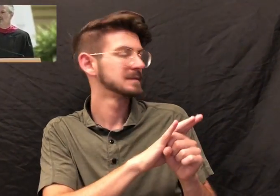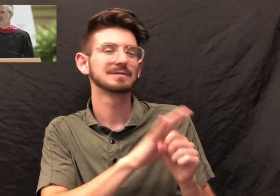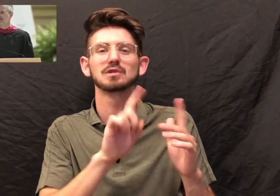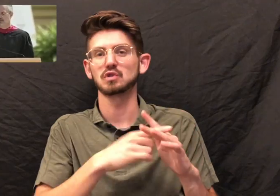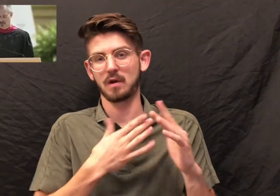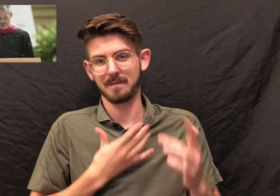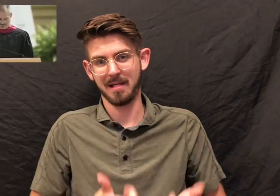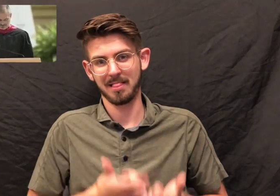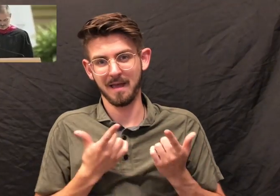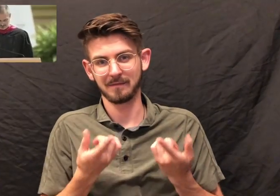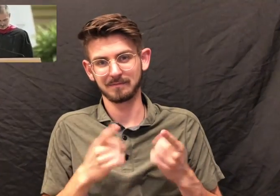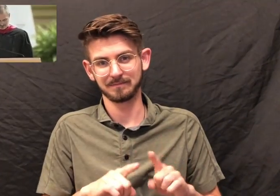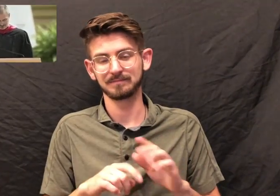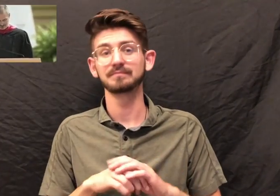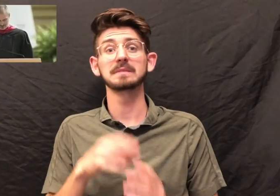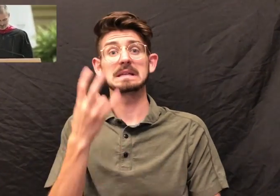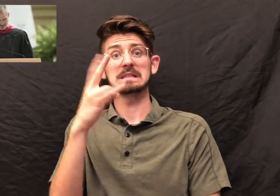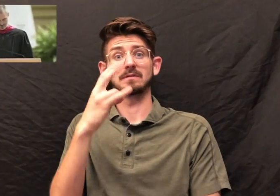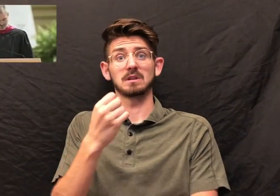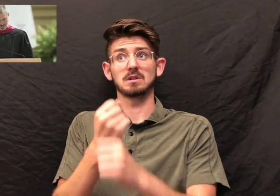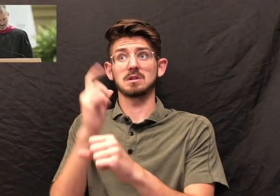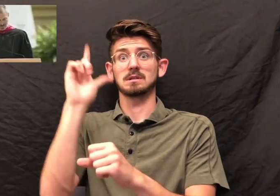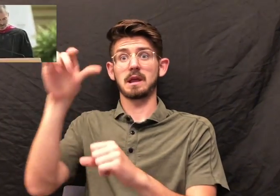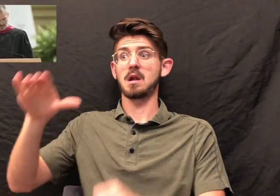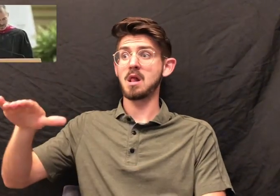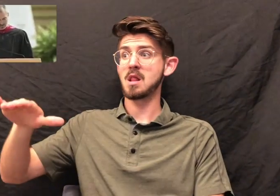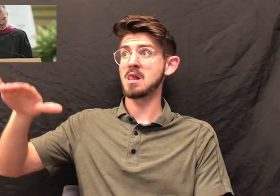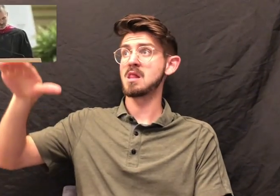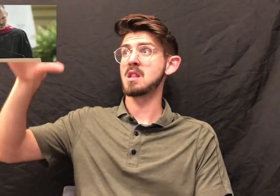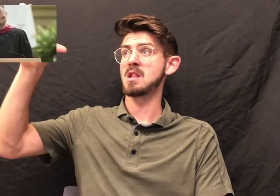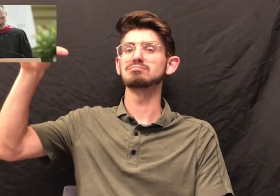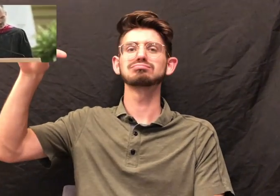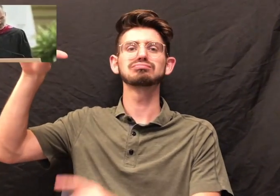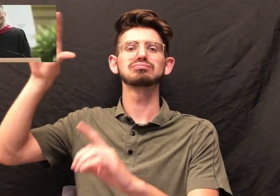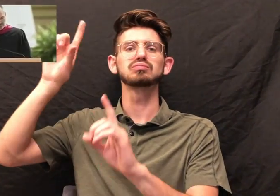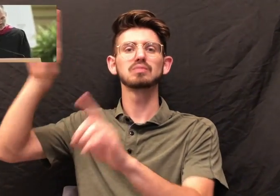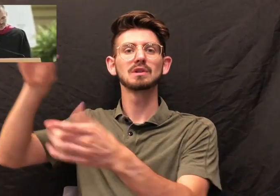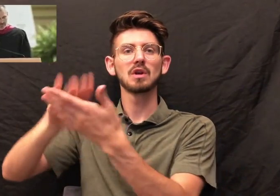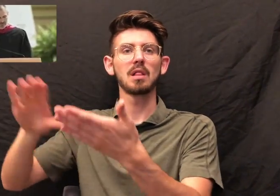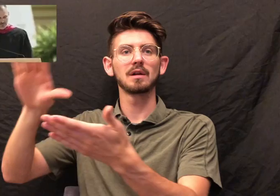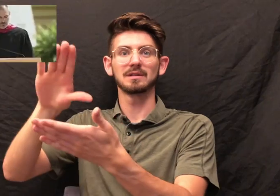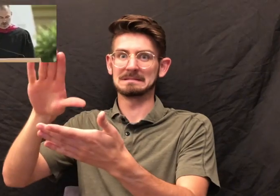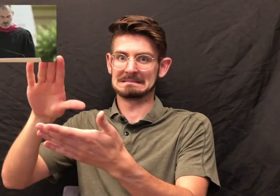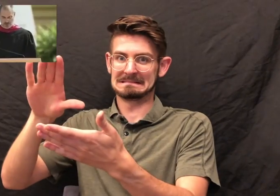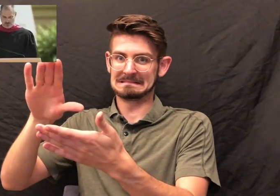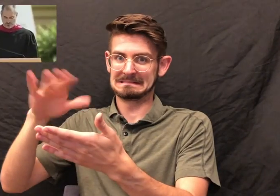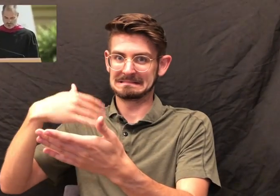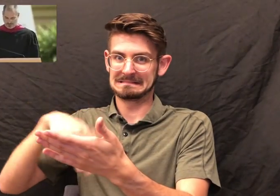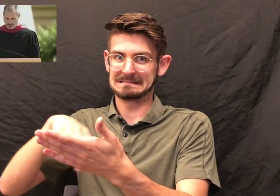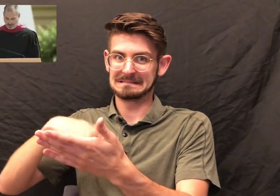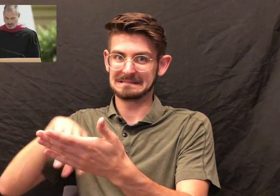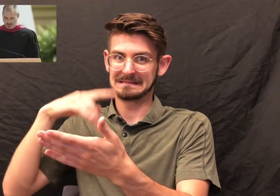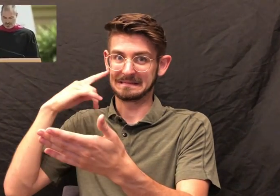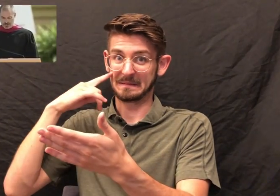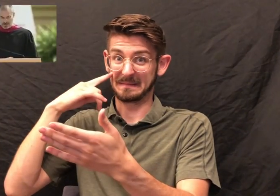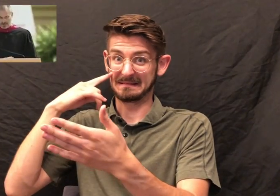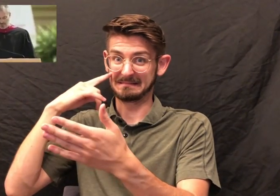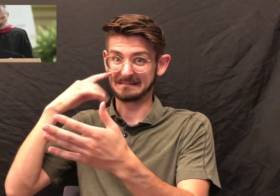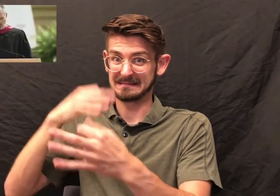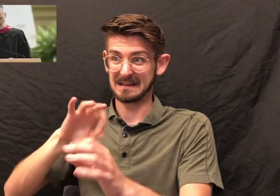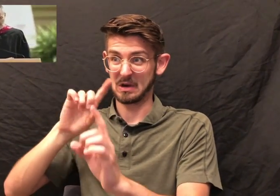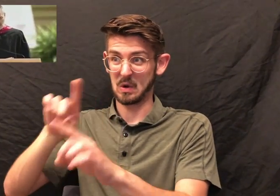And 17 years later, I did go to college. But I naively chose a college that was almost as expensive as